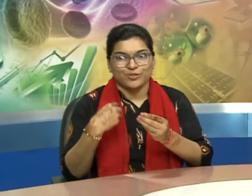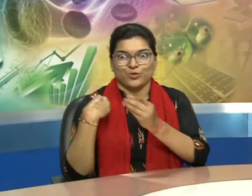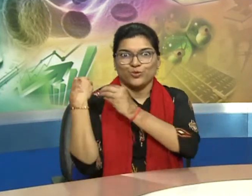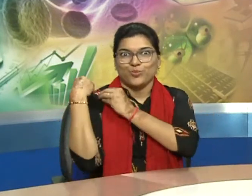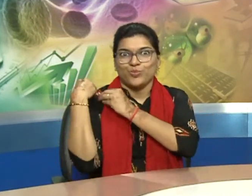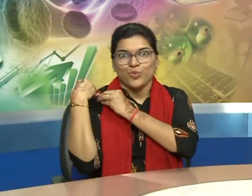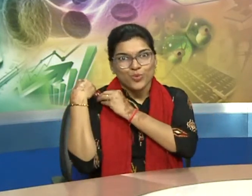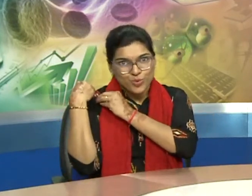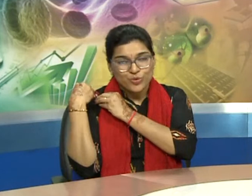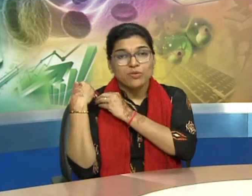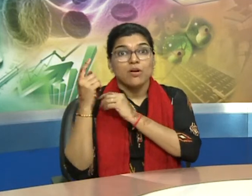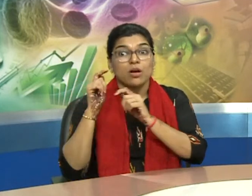objective explains that